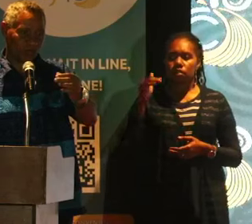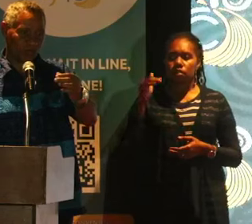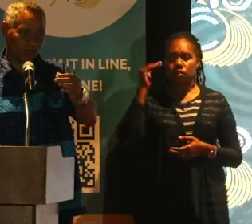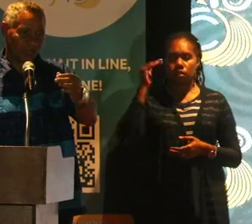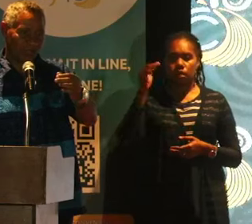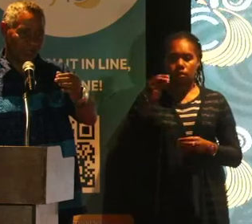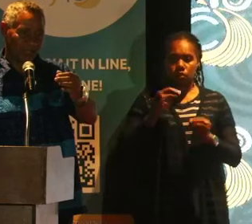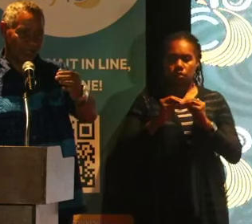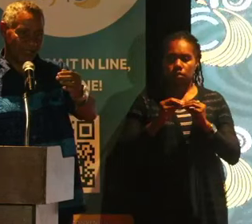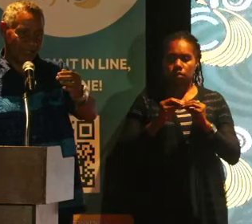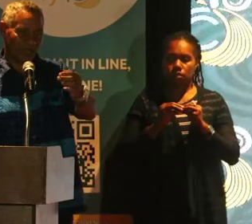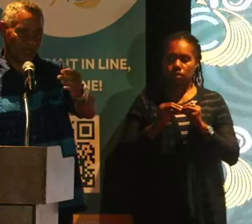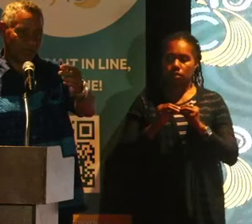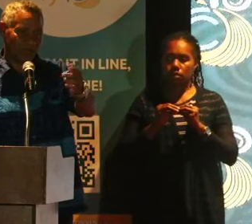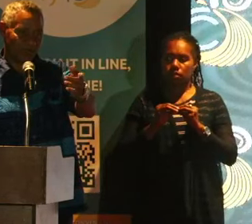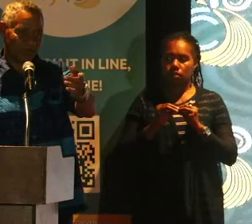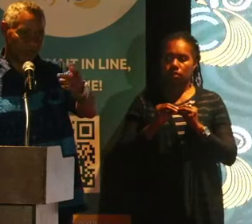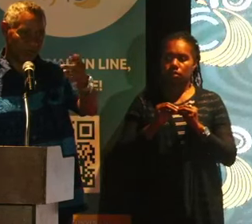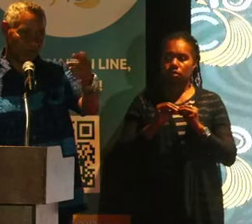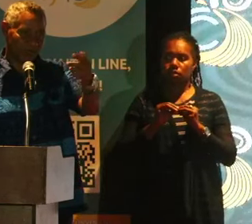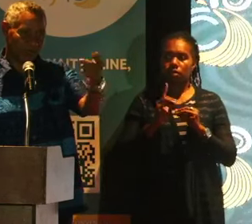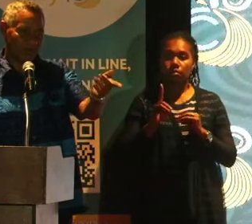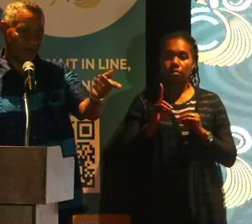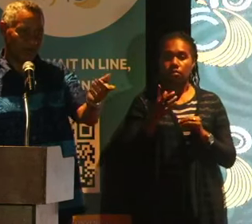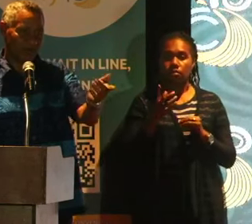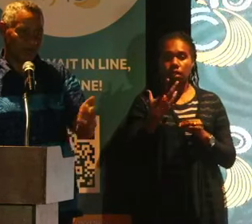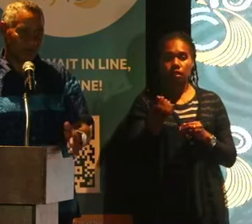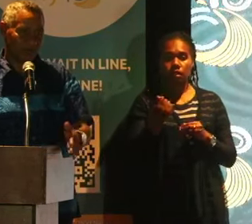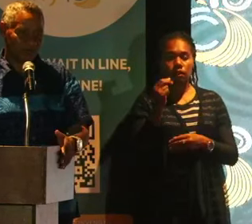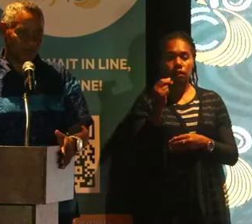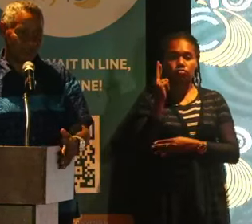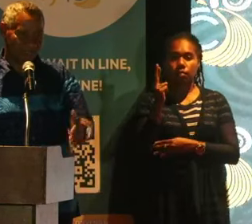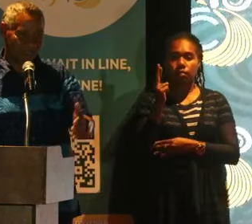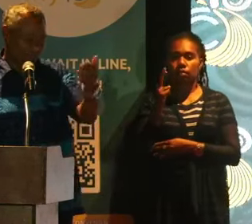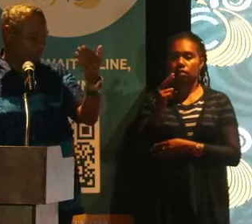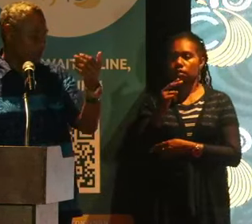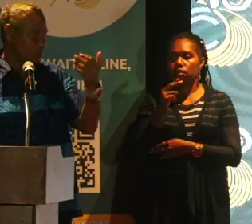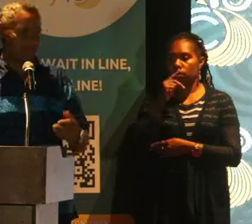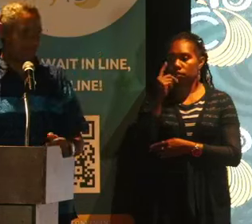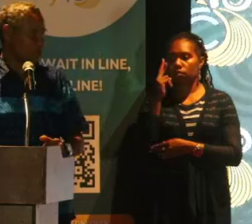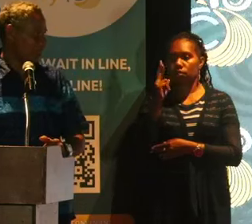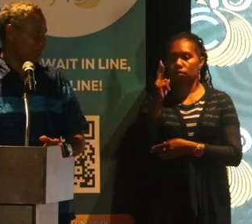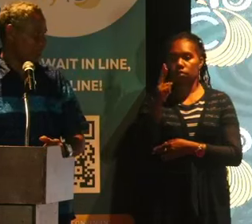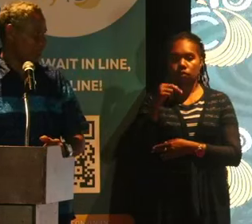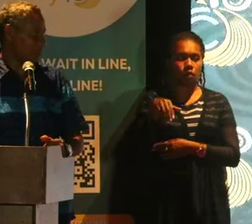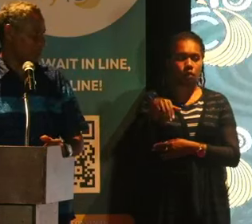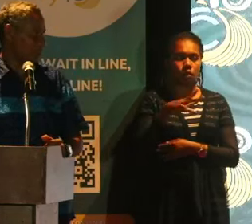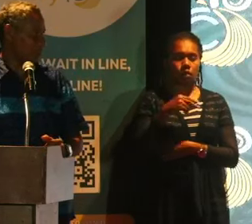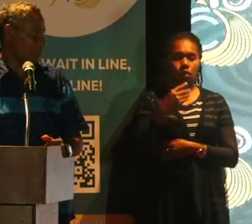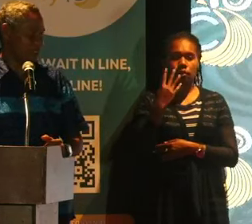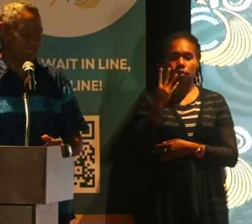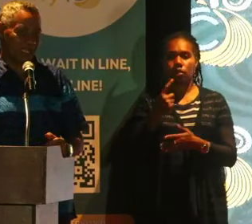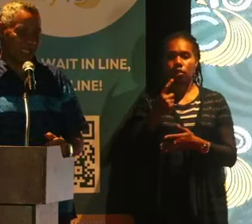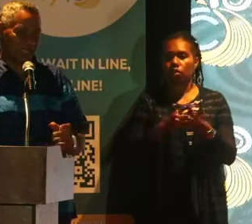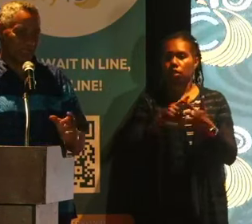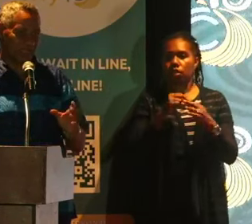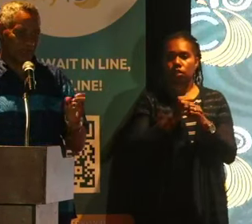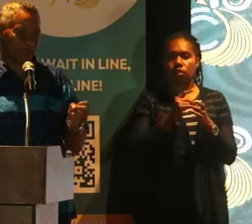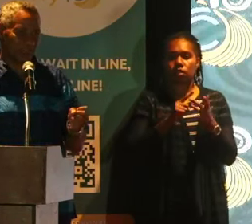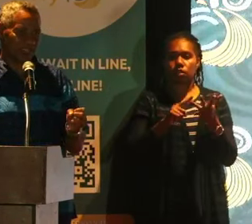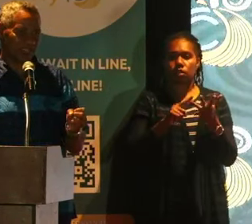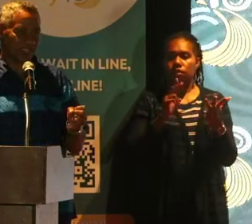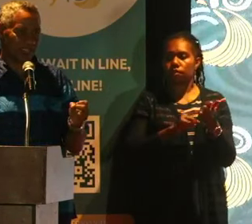to law and then also a lodge application law all commerce offices and then also podium come law head office.